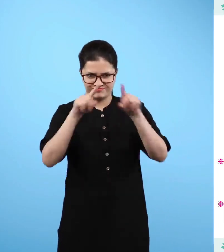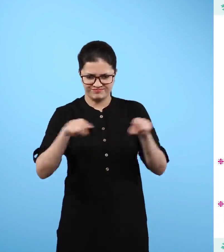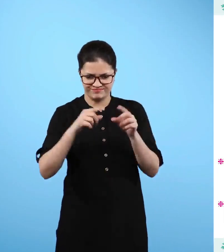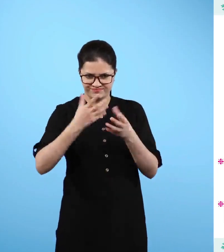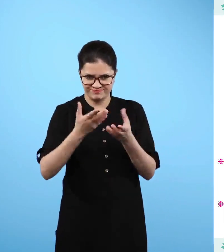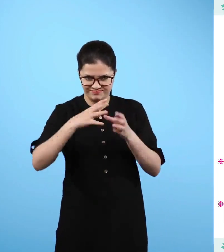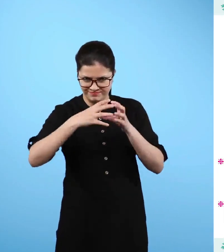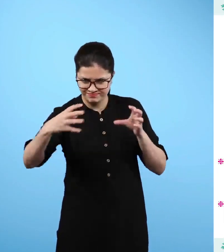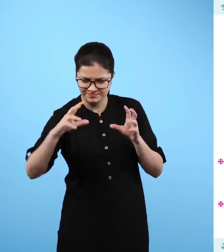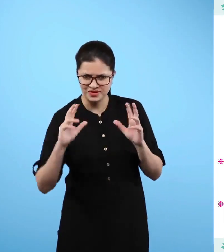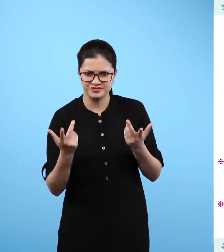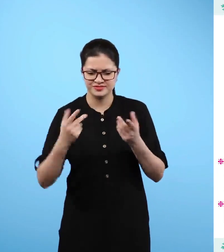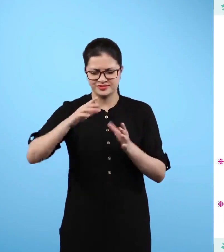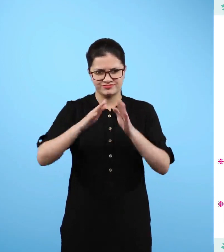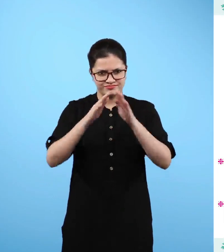Boxes and boxes.